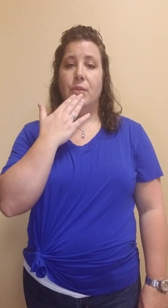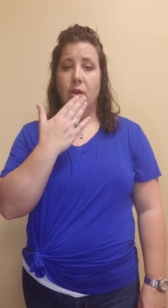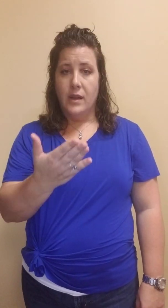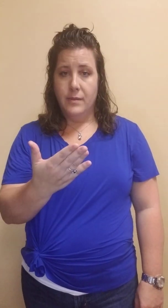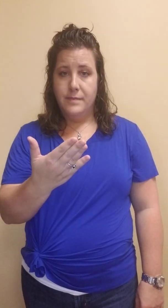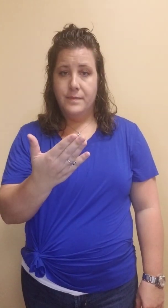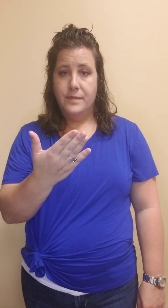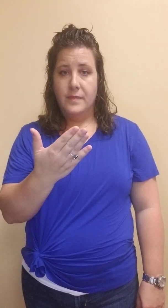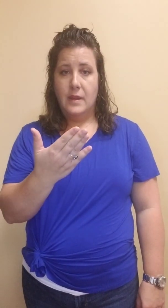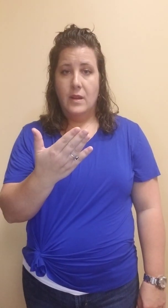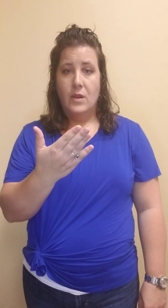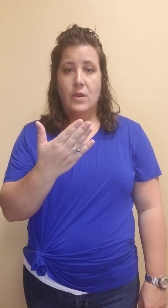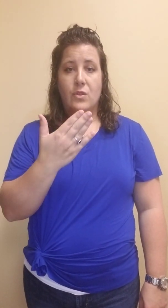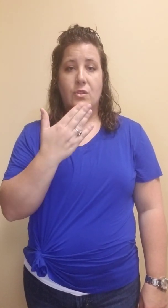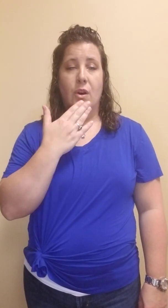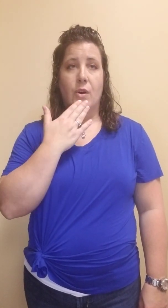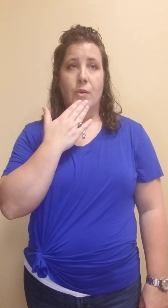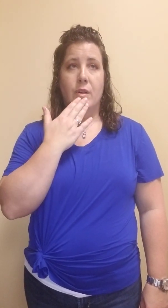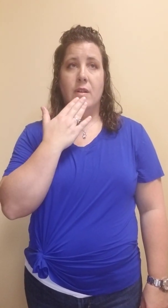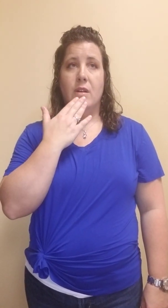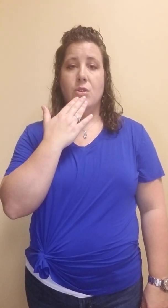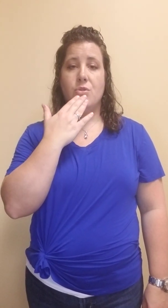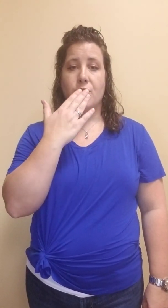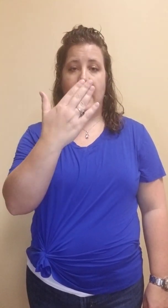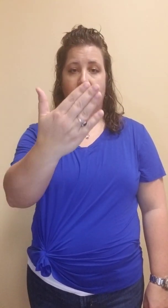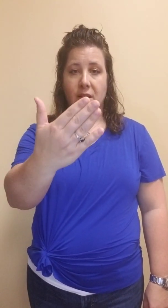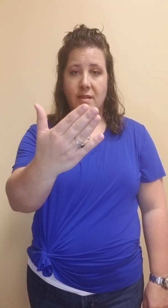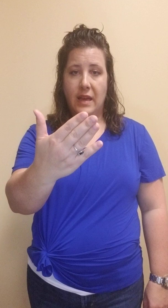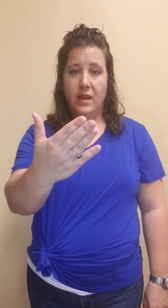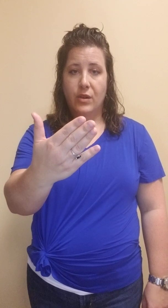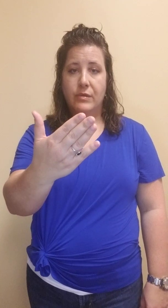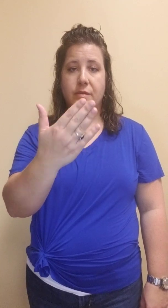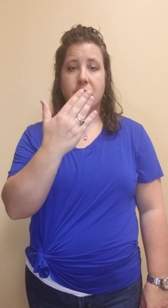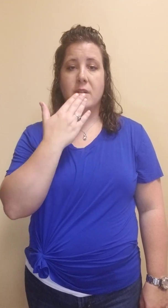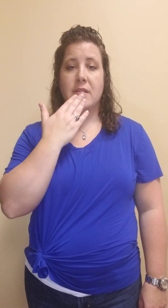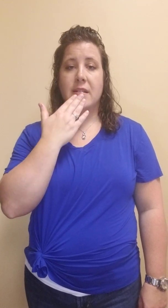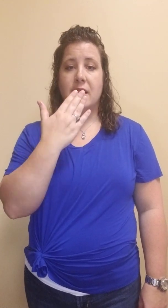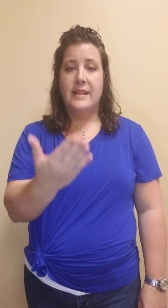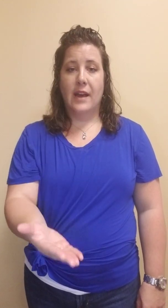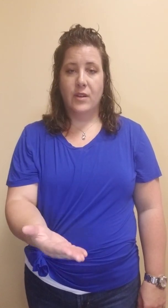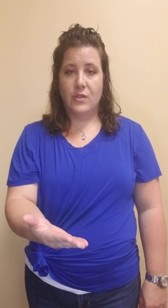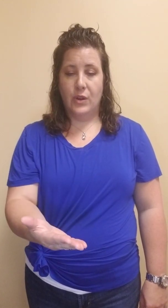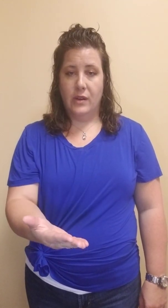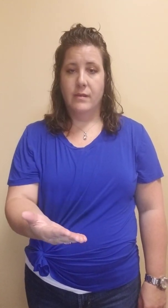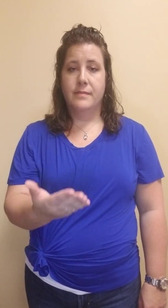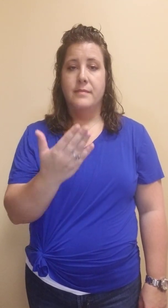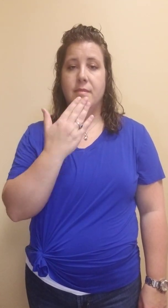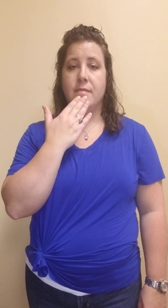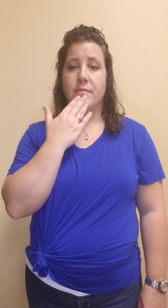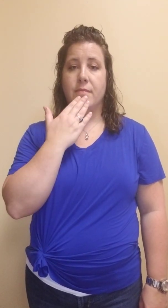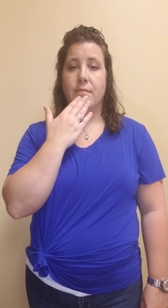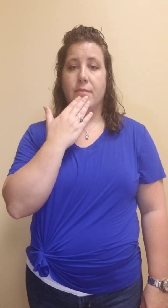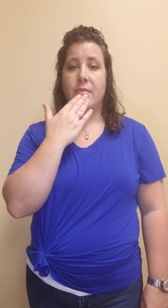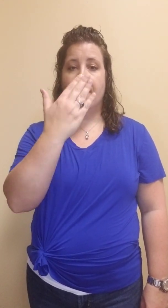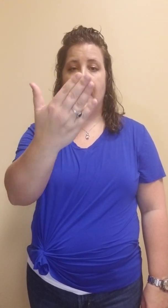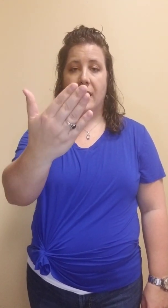Good. So straight out is thank you. Down is good. Thank